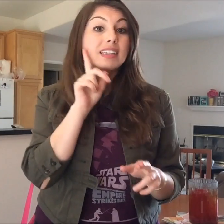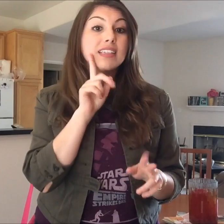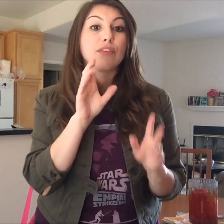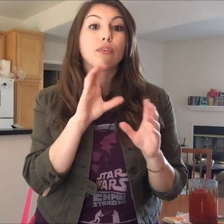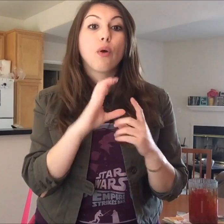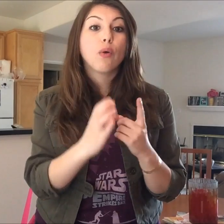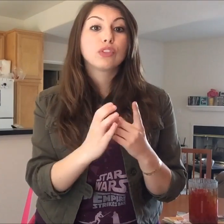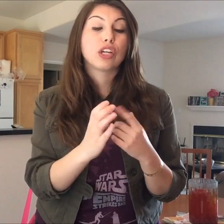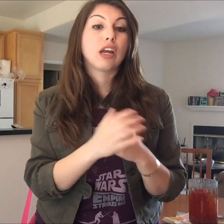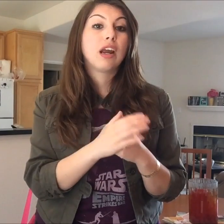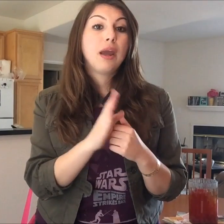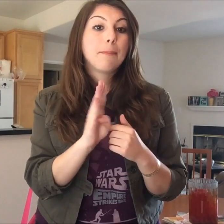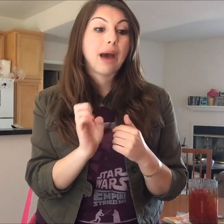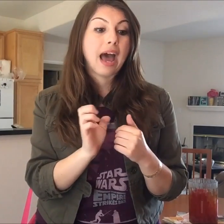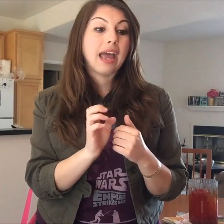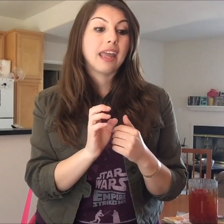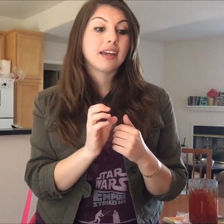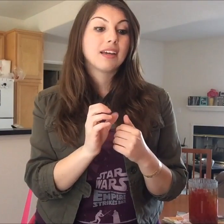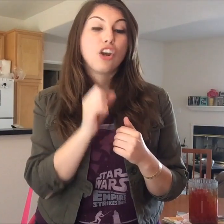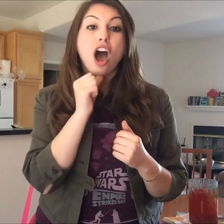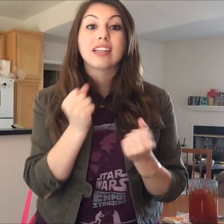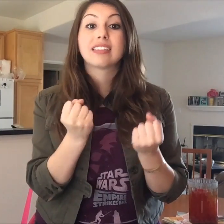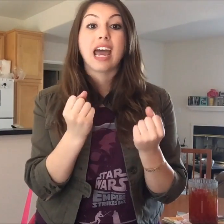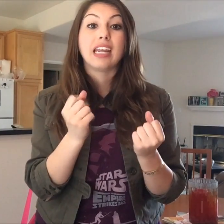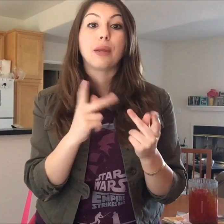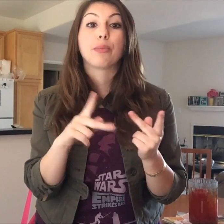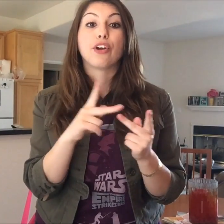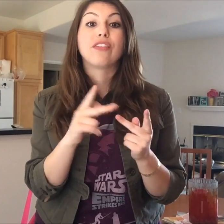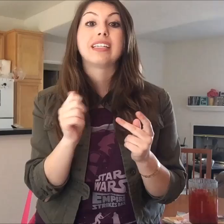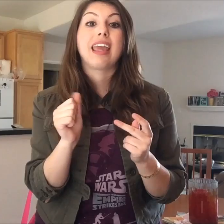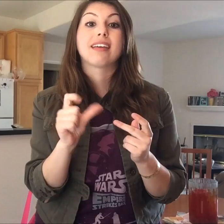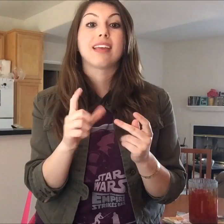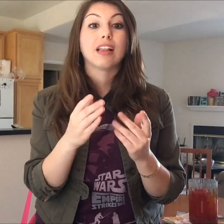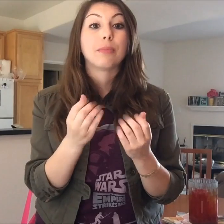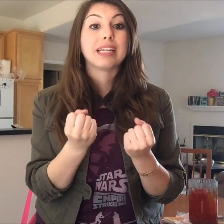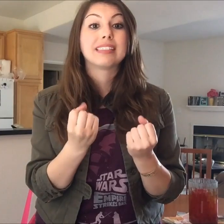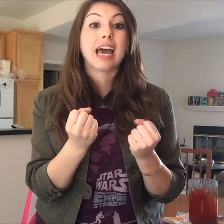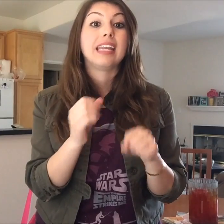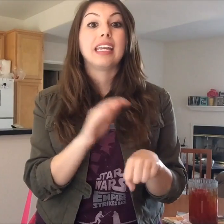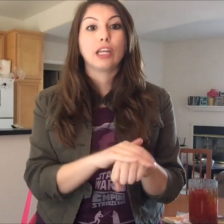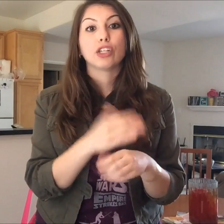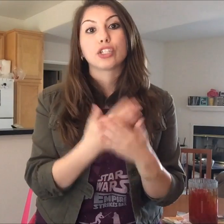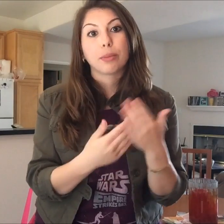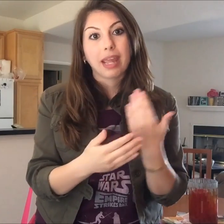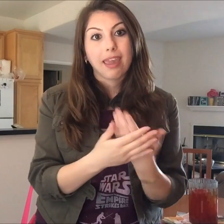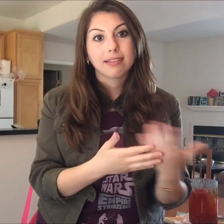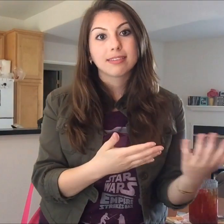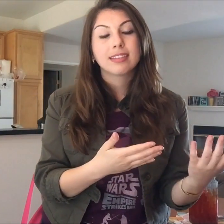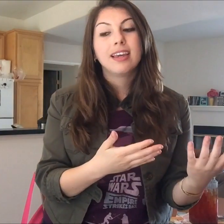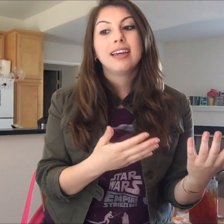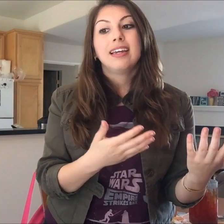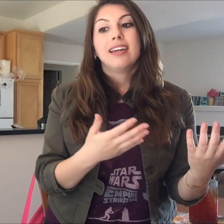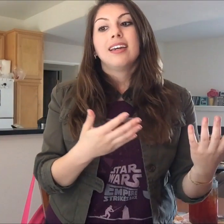deaf culture by not signing perfect ASL and by signing English on my hands.